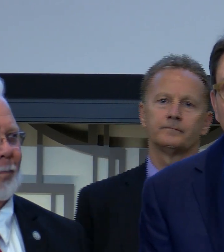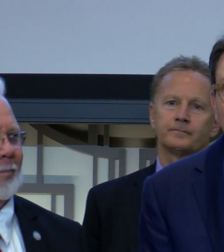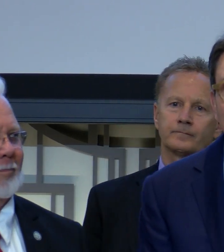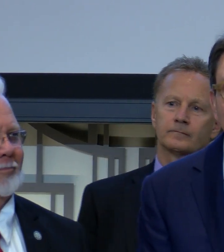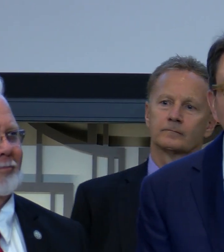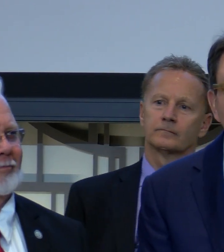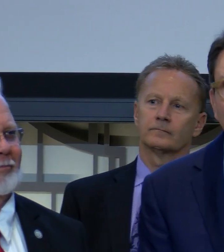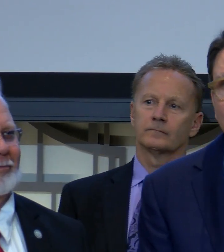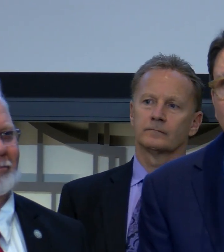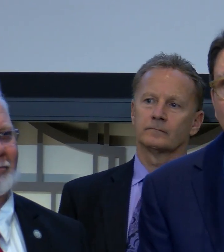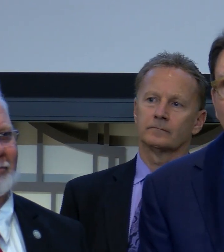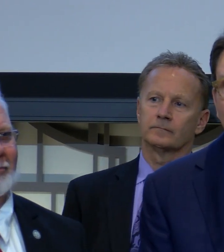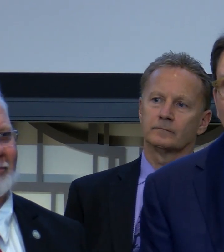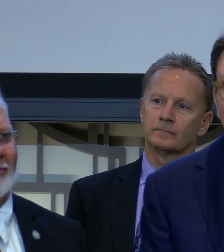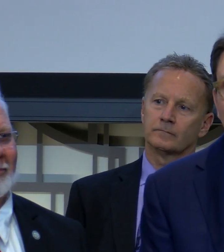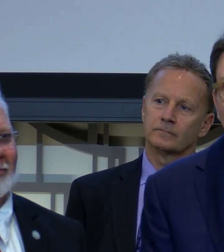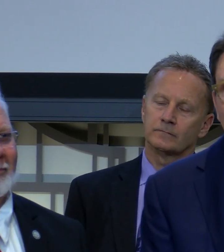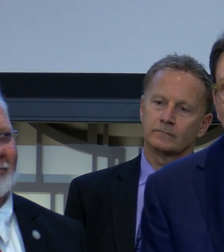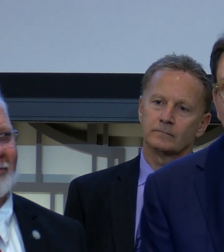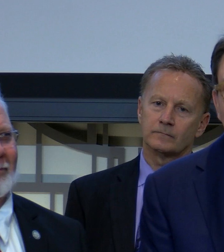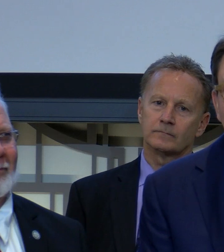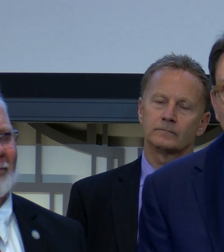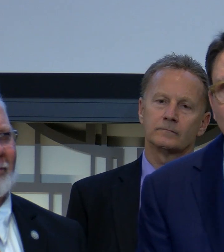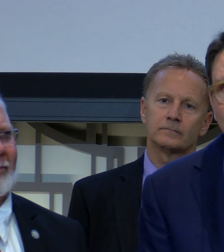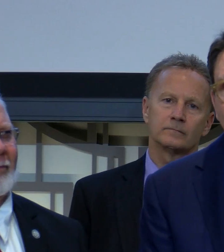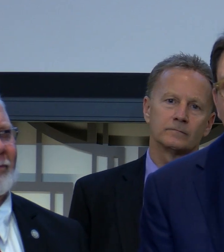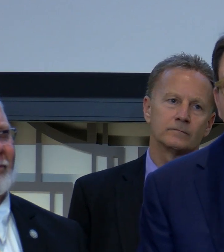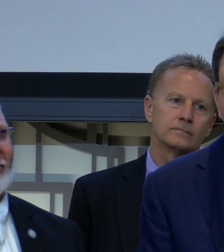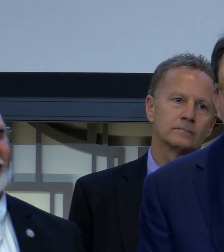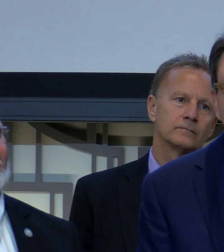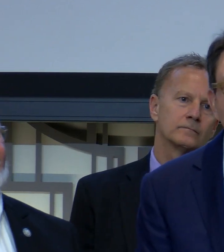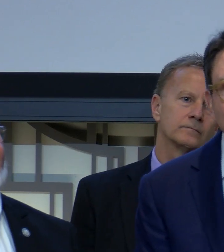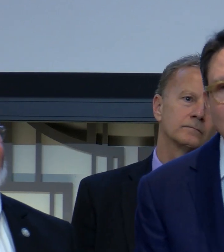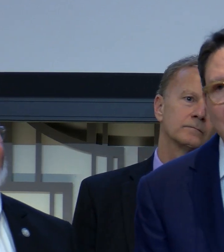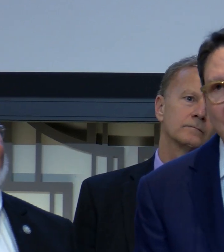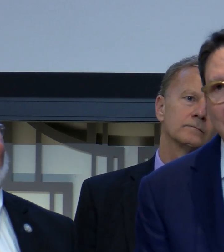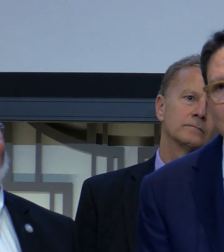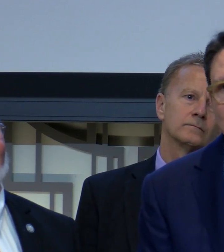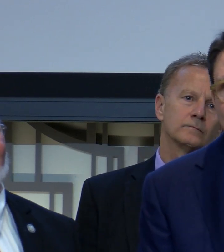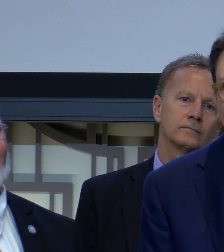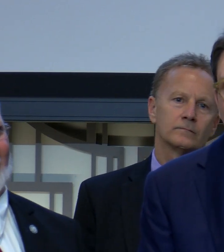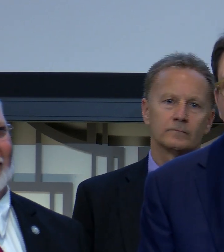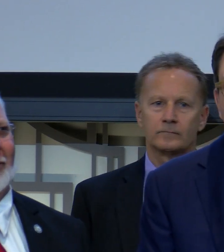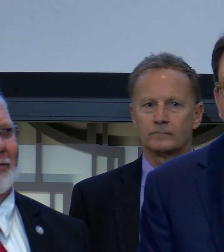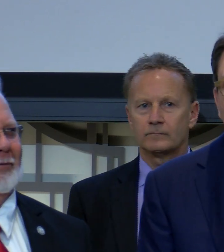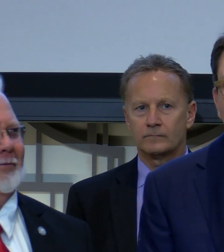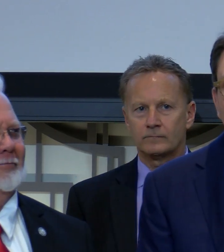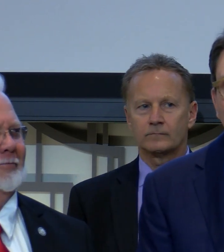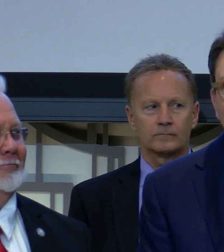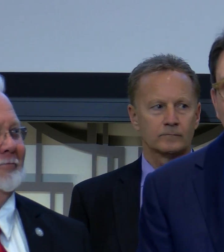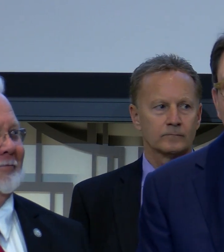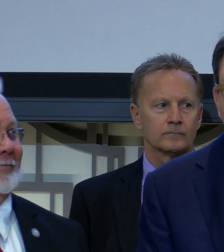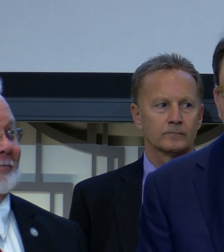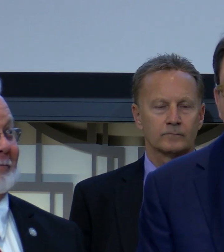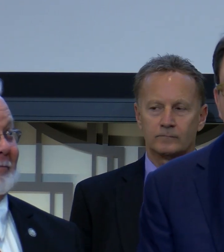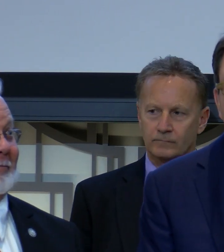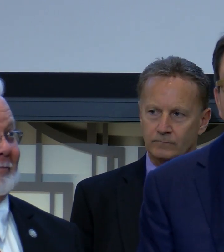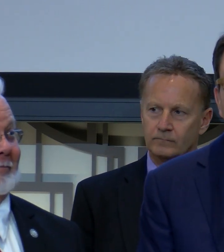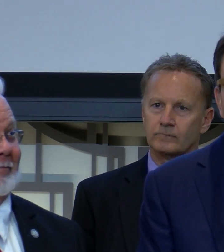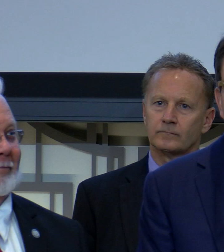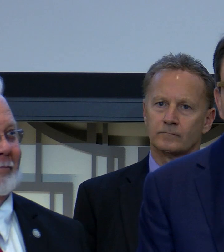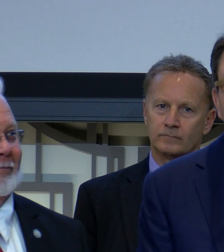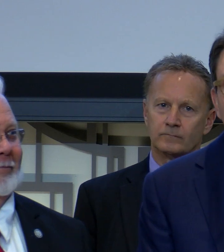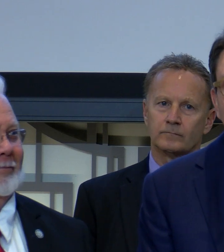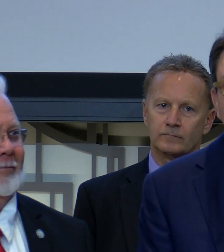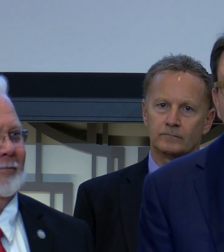good news is we're rolling a lot of trucks. Last night, we had 1,300 trucks roll to our stores throughout Texas, and tomorrow